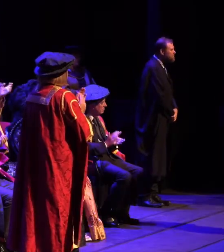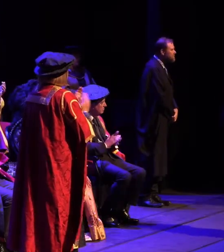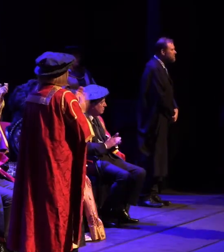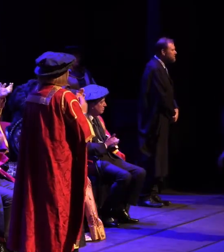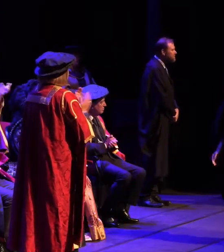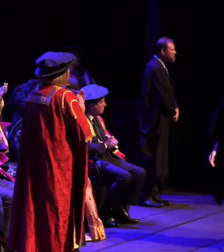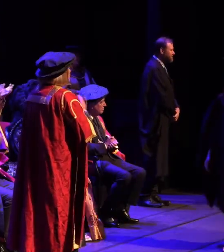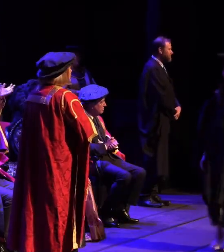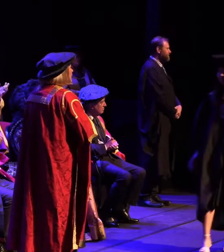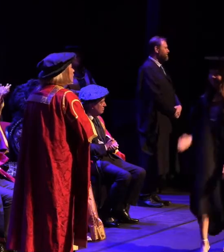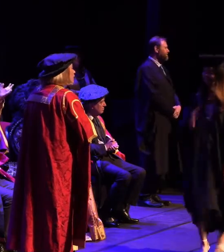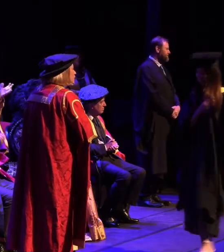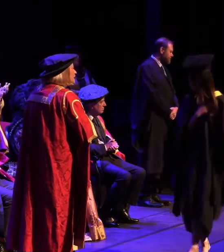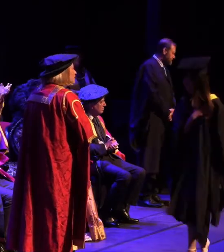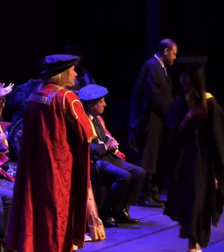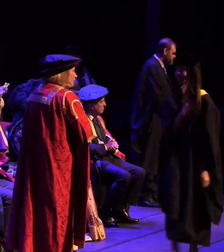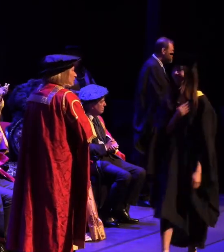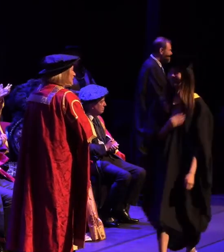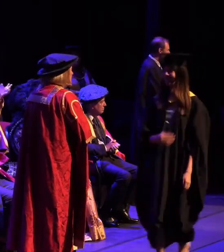Yeah.